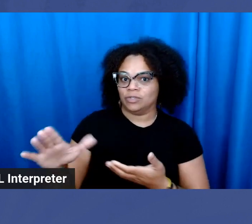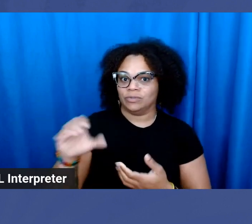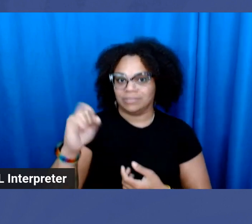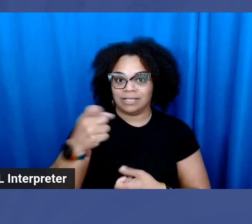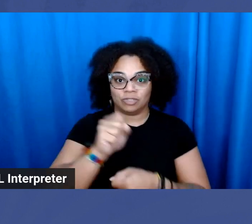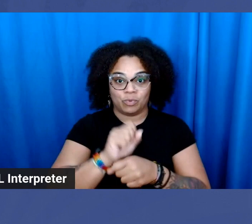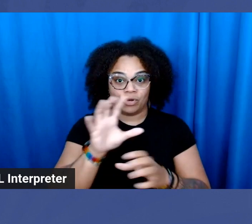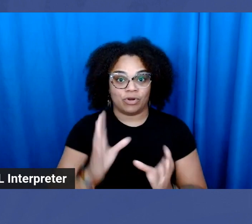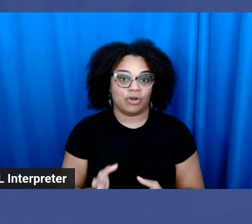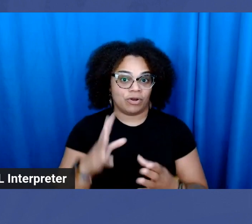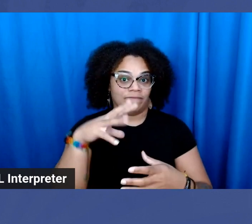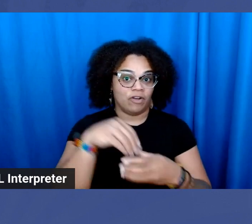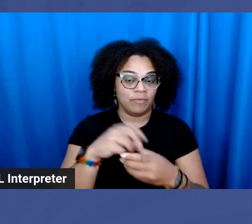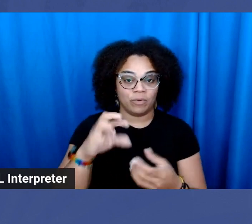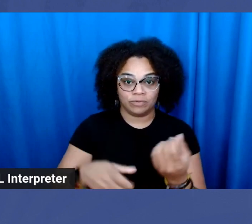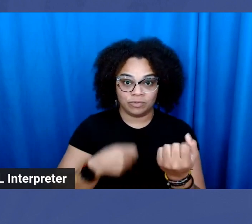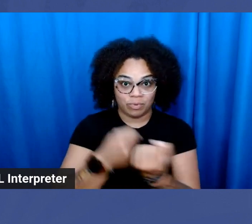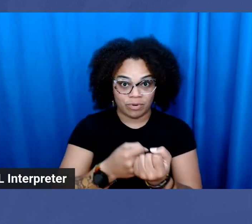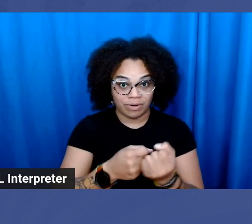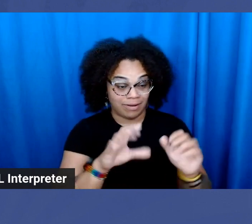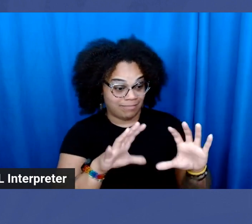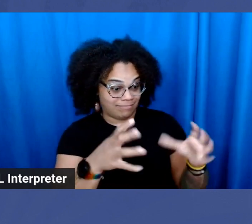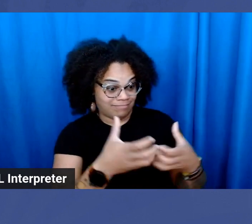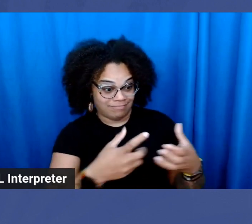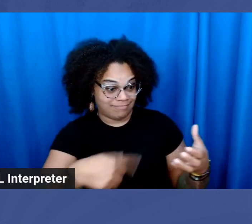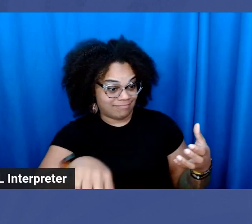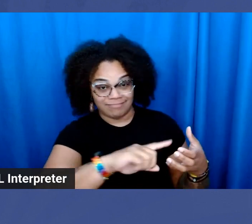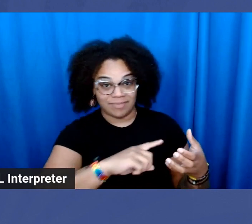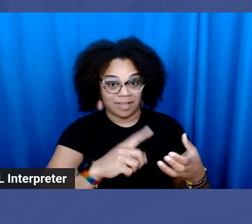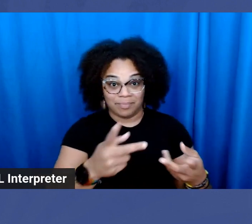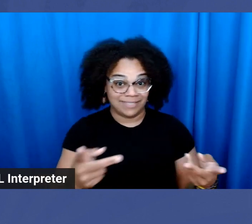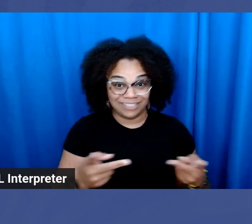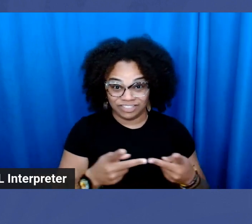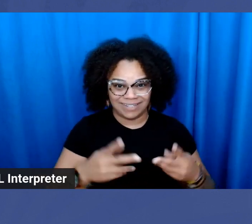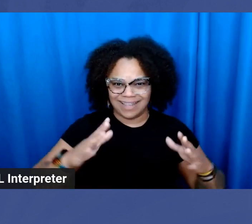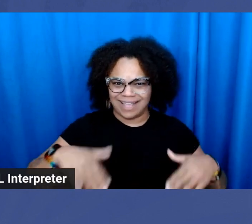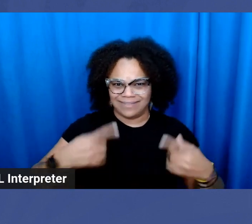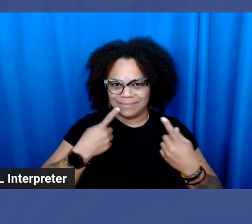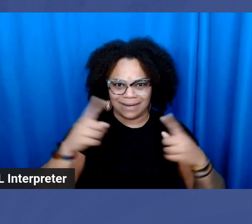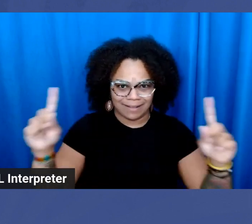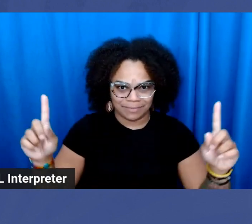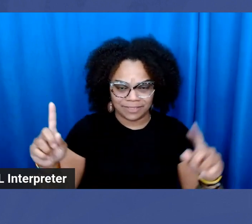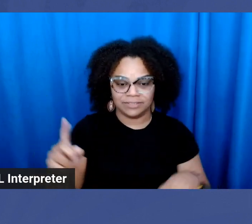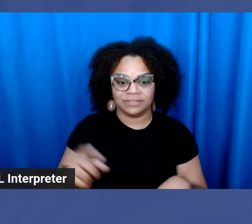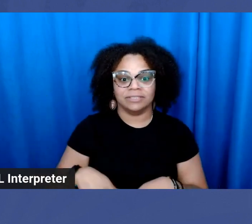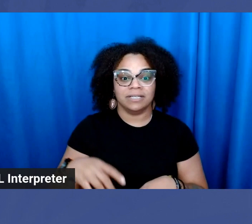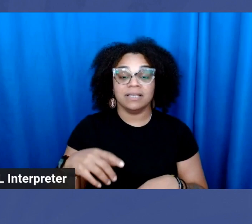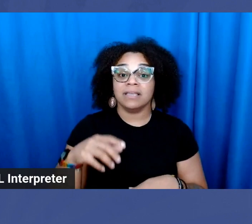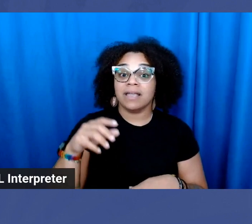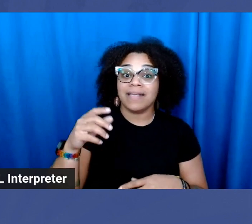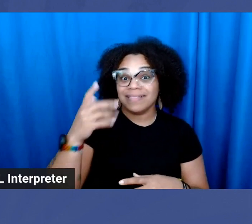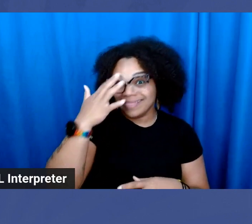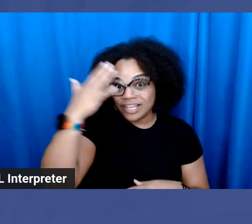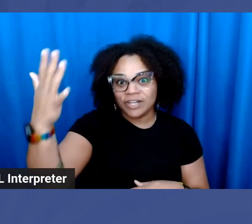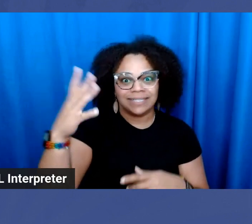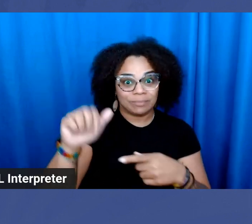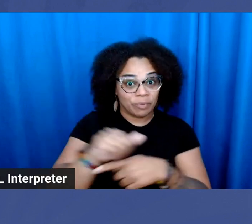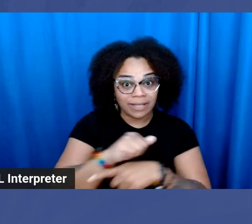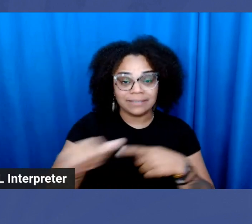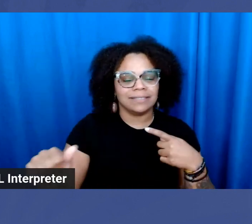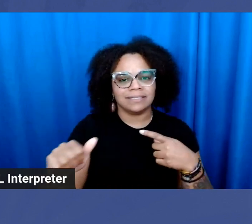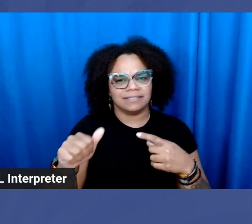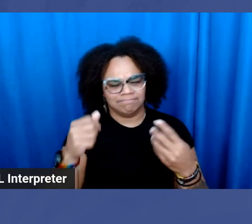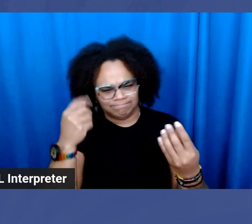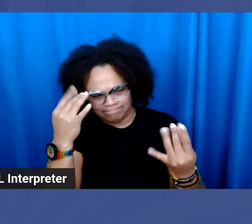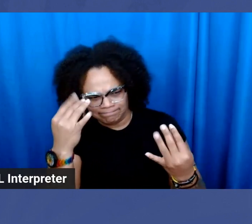and a unified party position has yet to be reached. Where is sex work's place in Marxist theory and socialist praxis? How have those